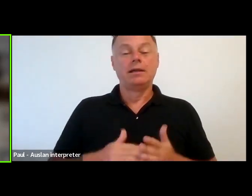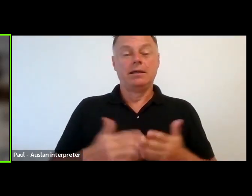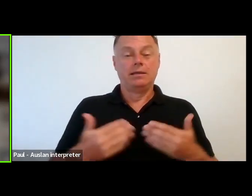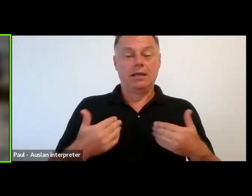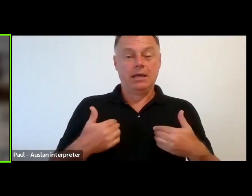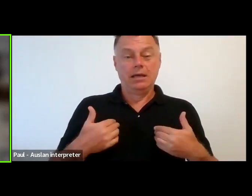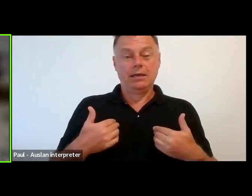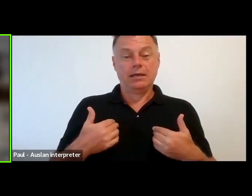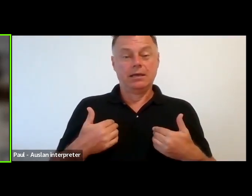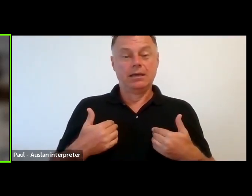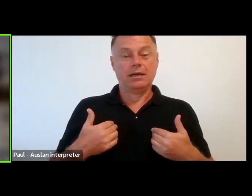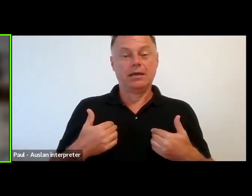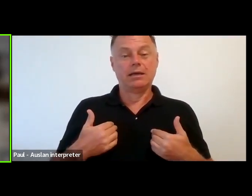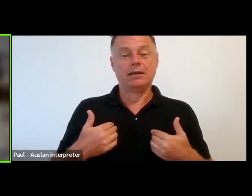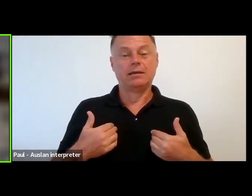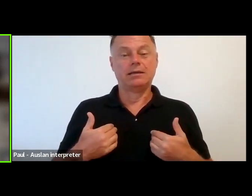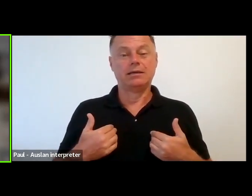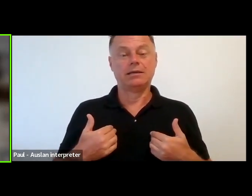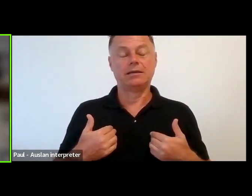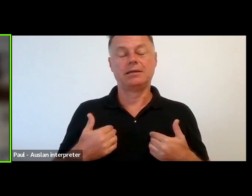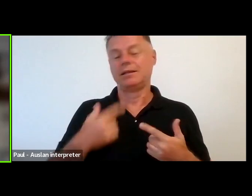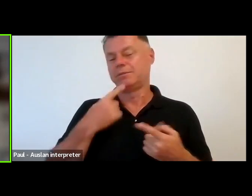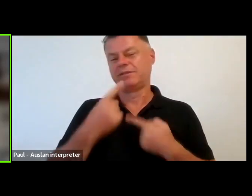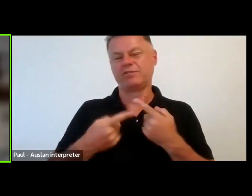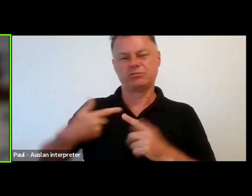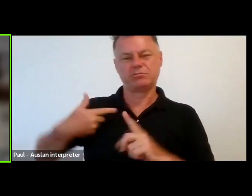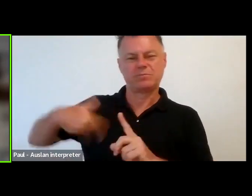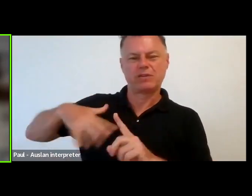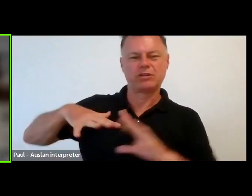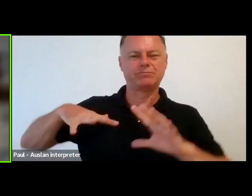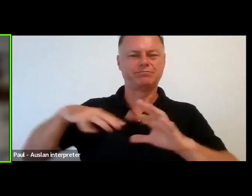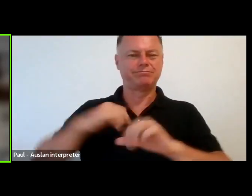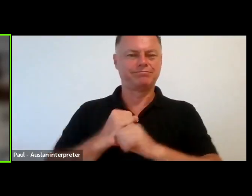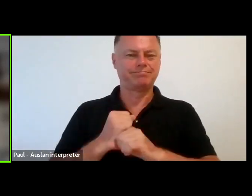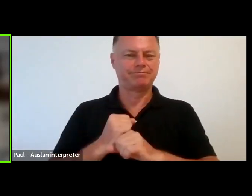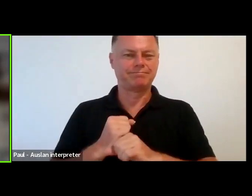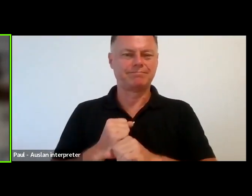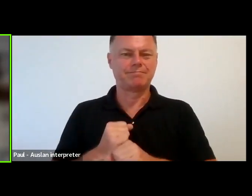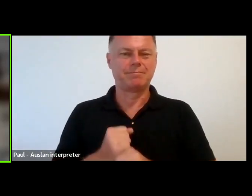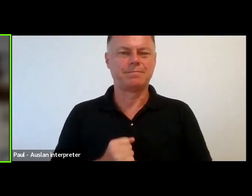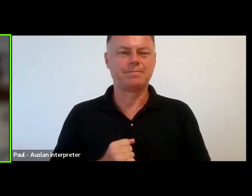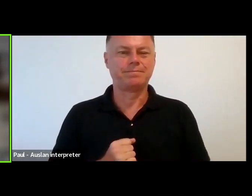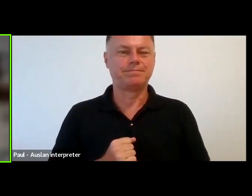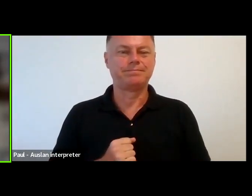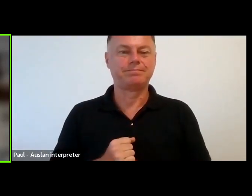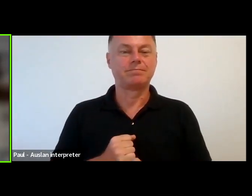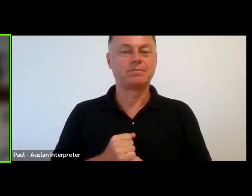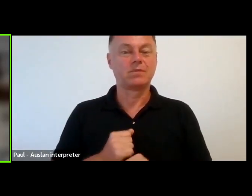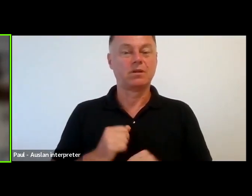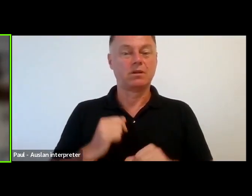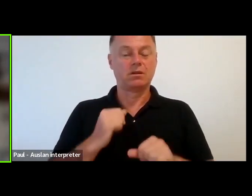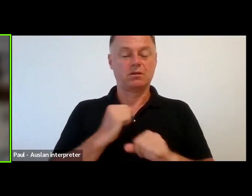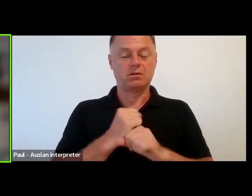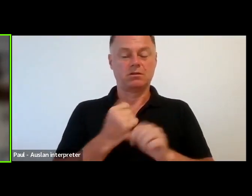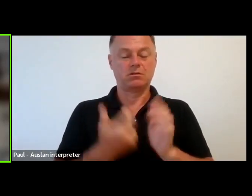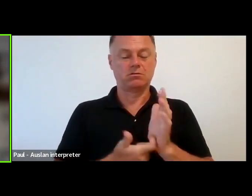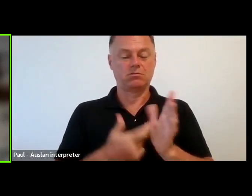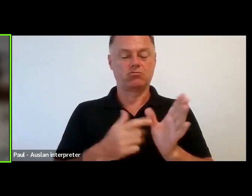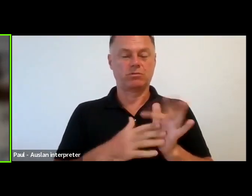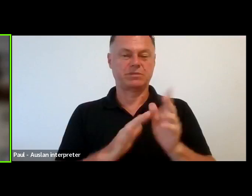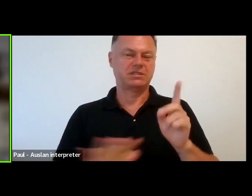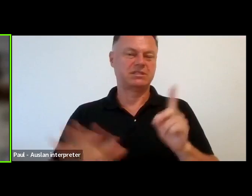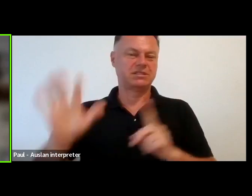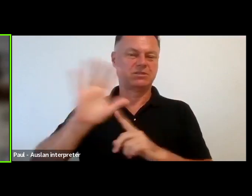by giving background to how we are travelling in the Grampians region. So this